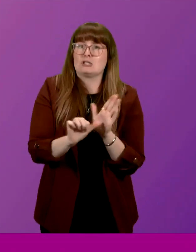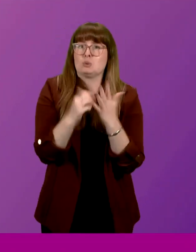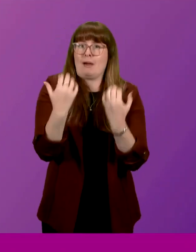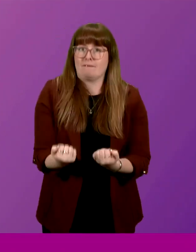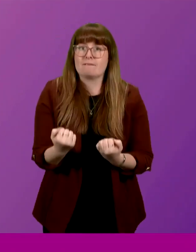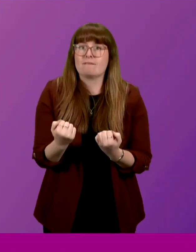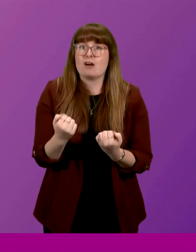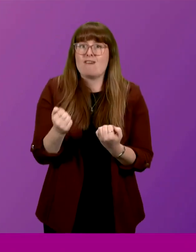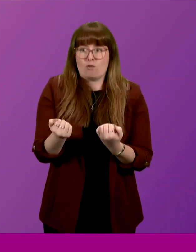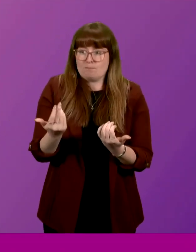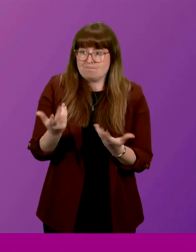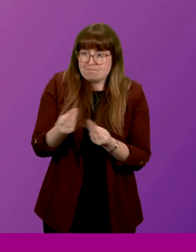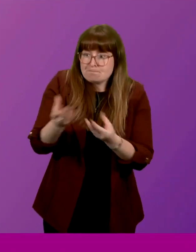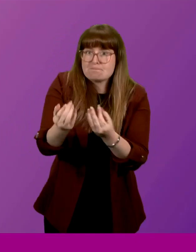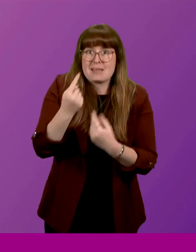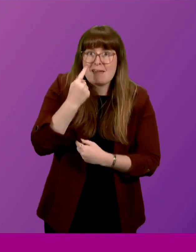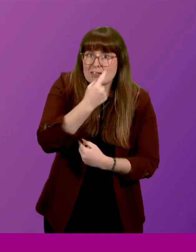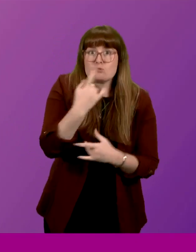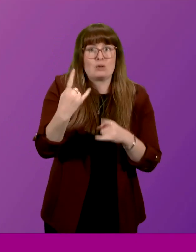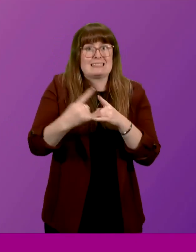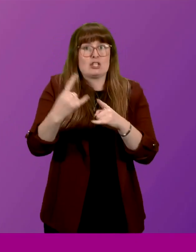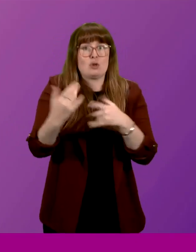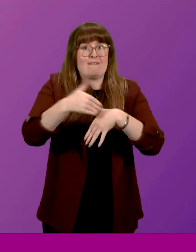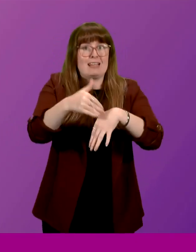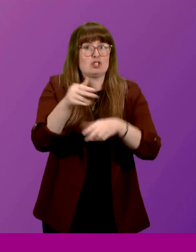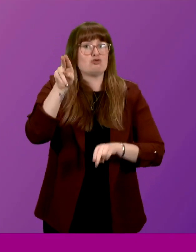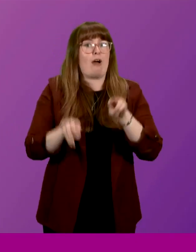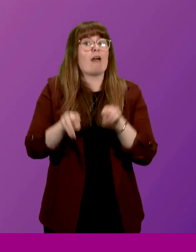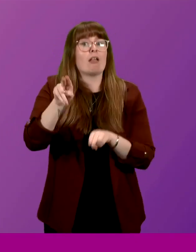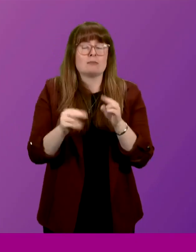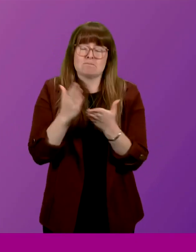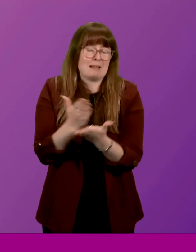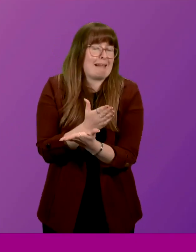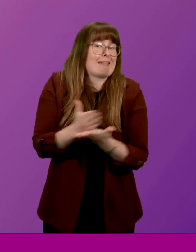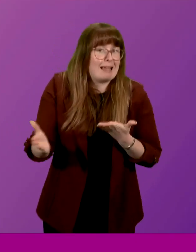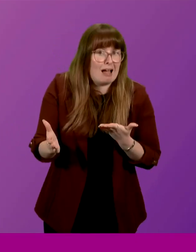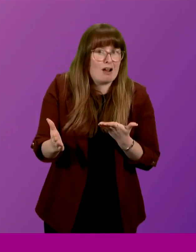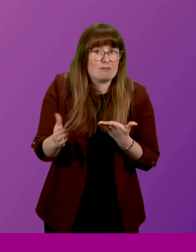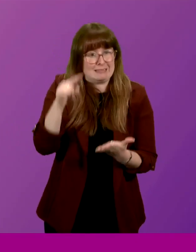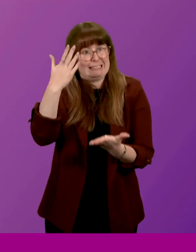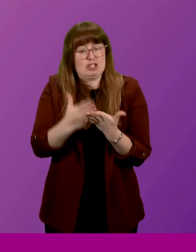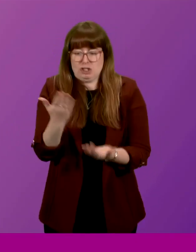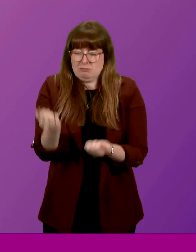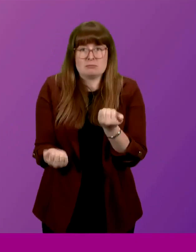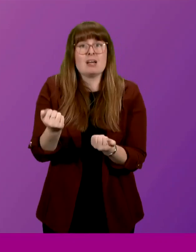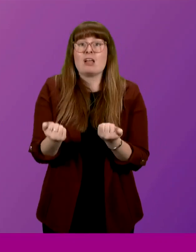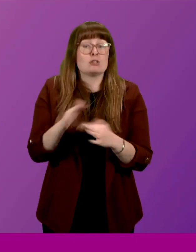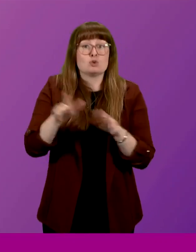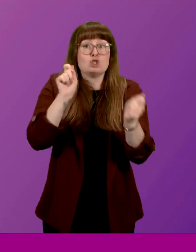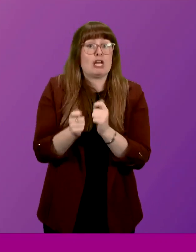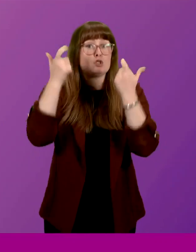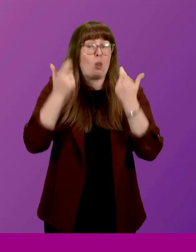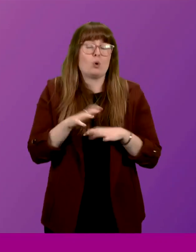the admissibility of evidence in sexual offences trials. It is clear from the judgment that there is no requirement for a change in the